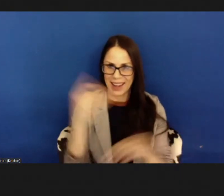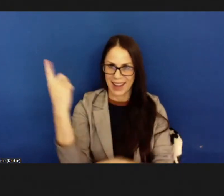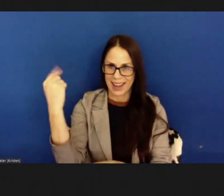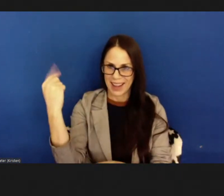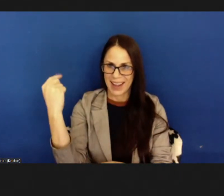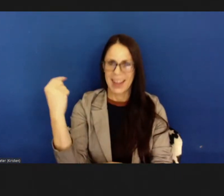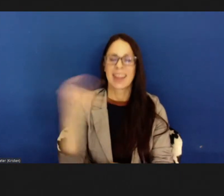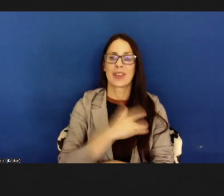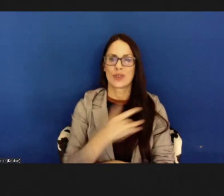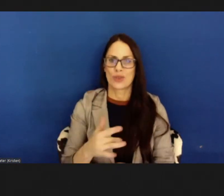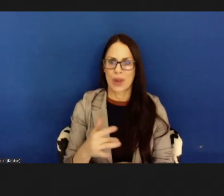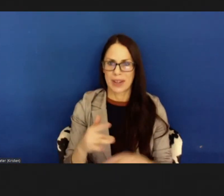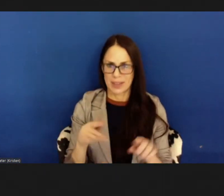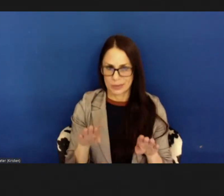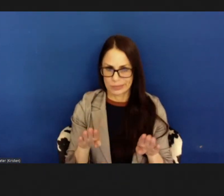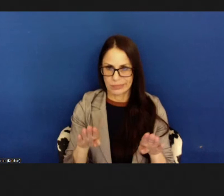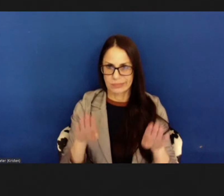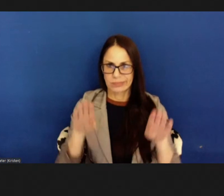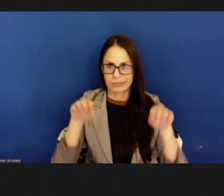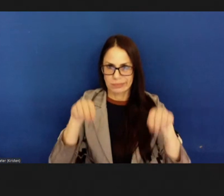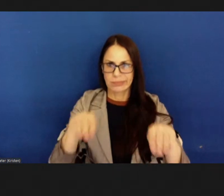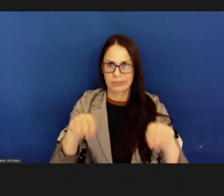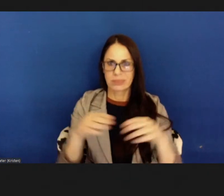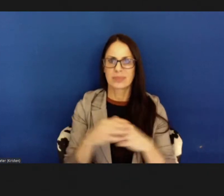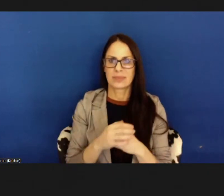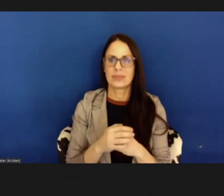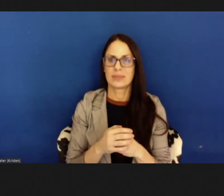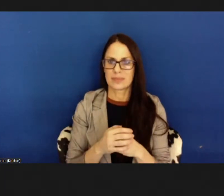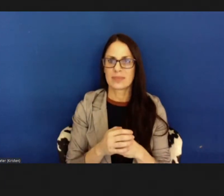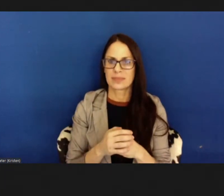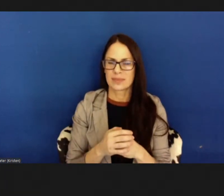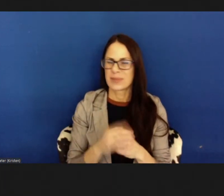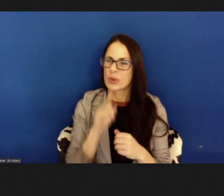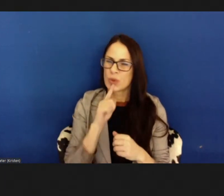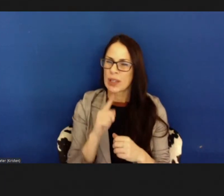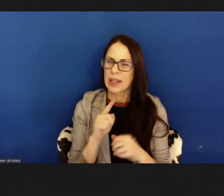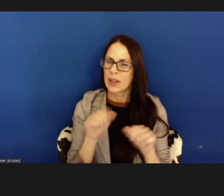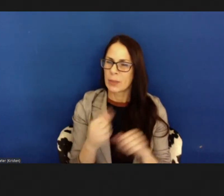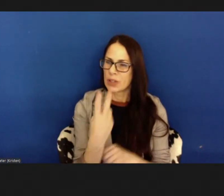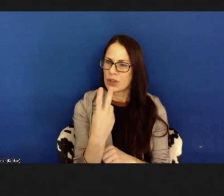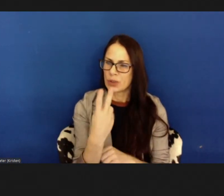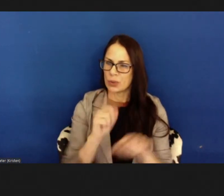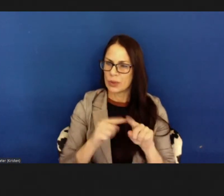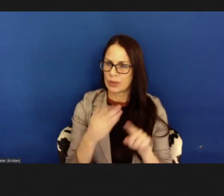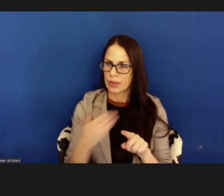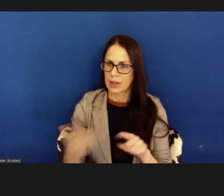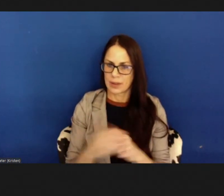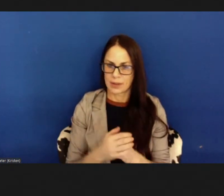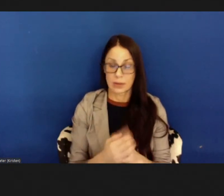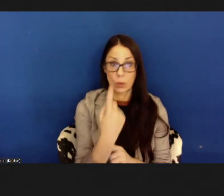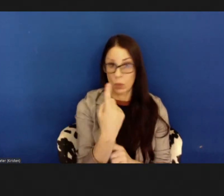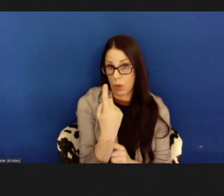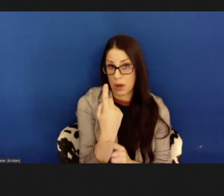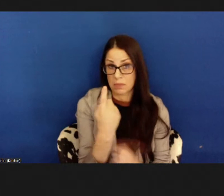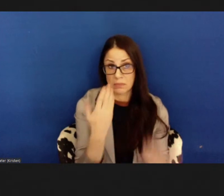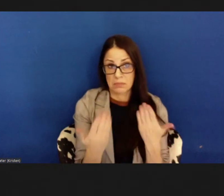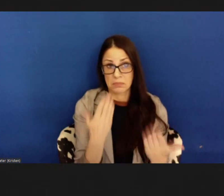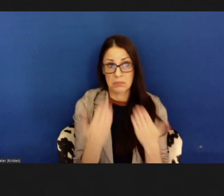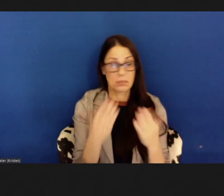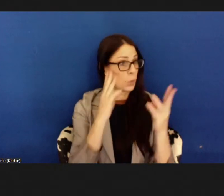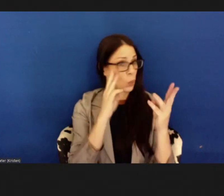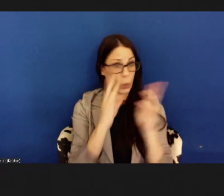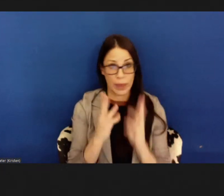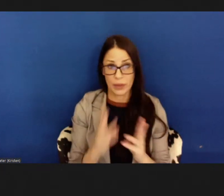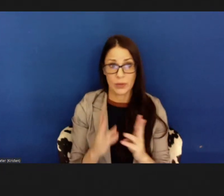compared to this year. You know, I think it's potentially two different things. One could be, you know, changes in weather in